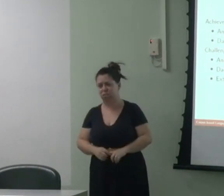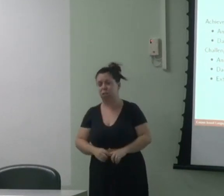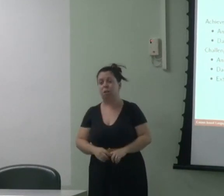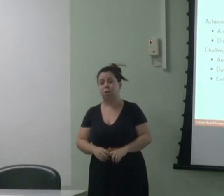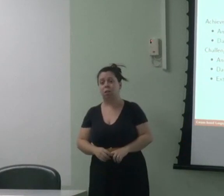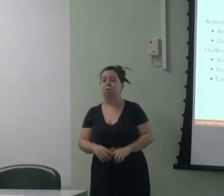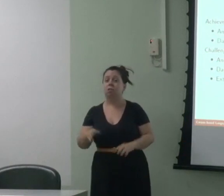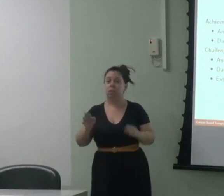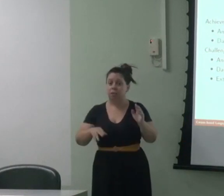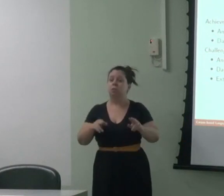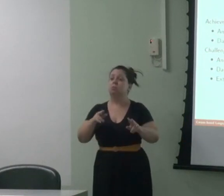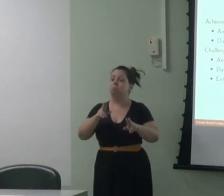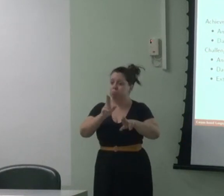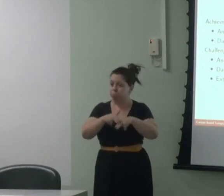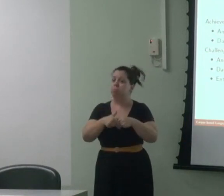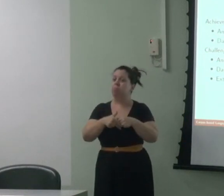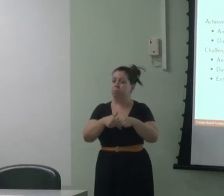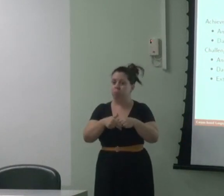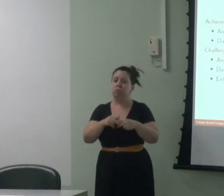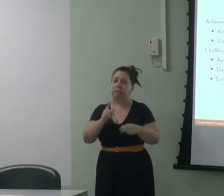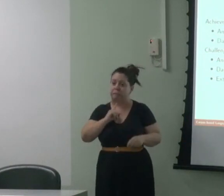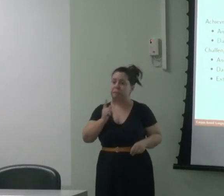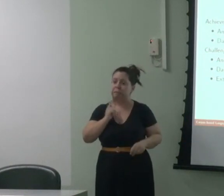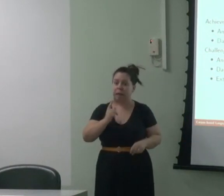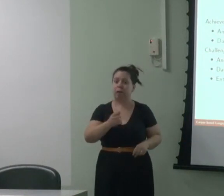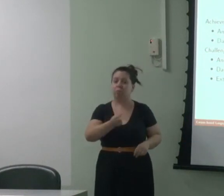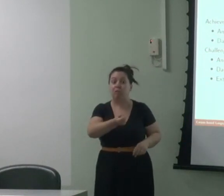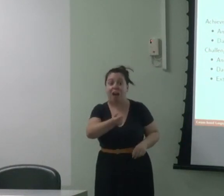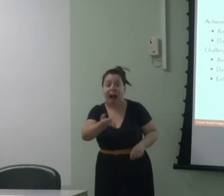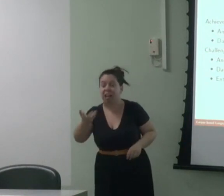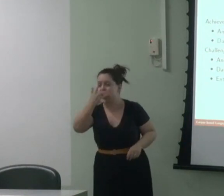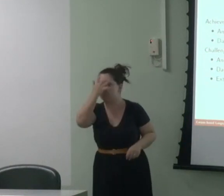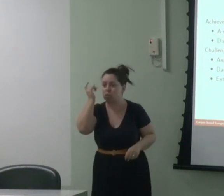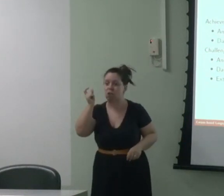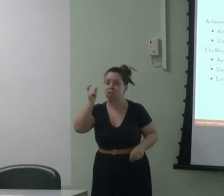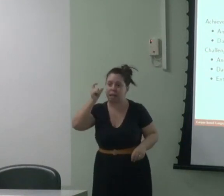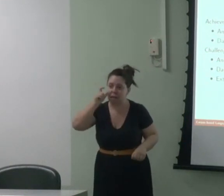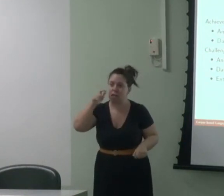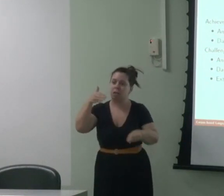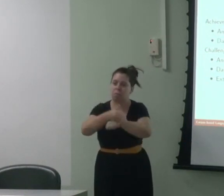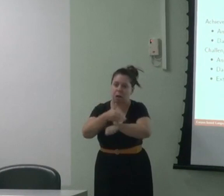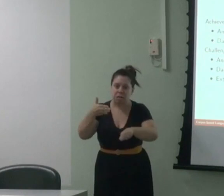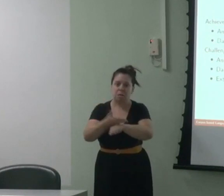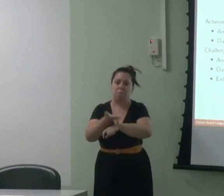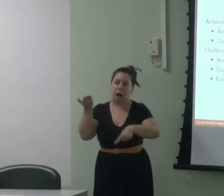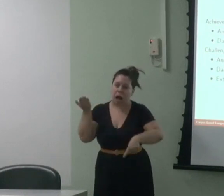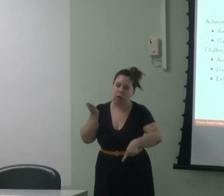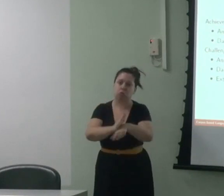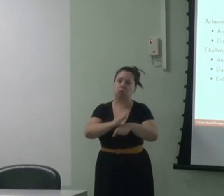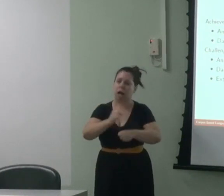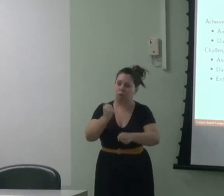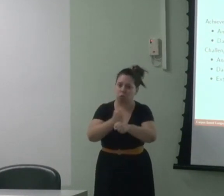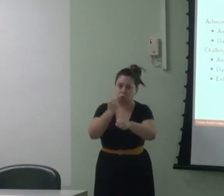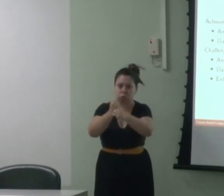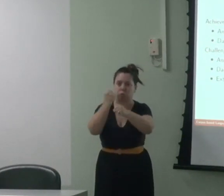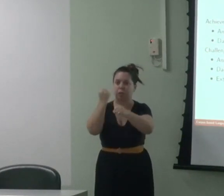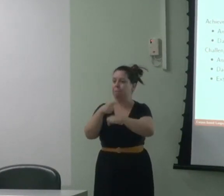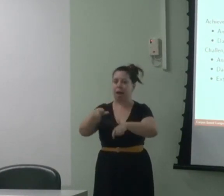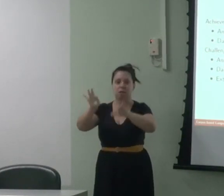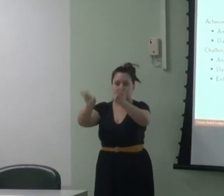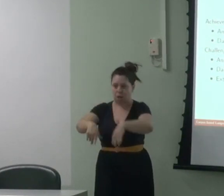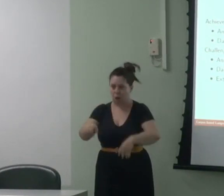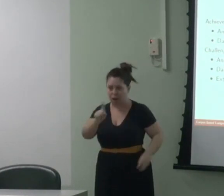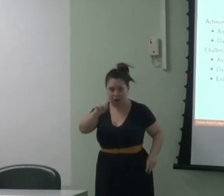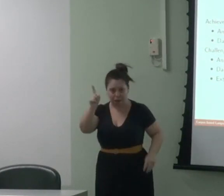of luck of providing the thing that people wanted at the time, and then the snowball effect. So people